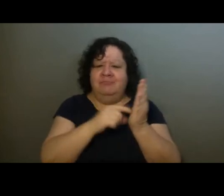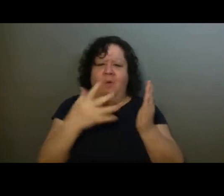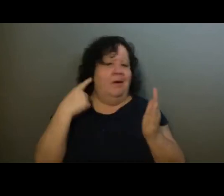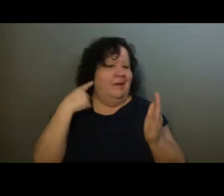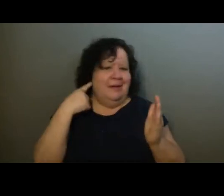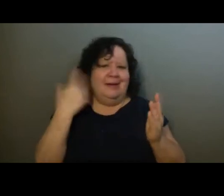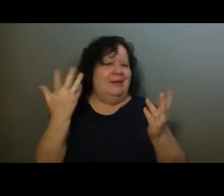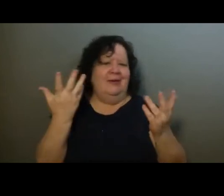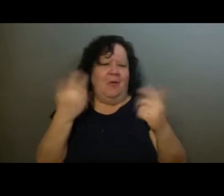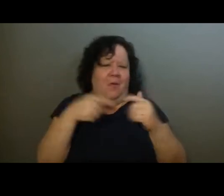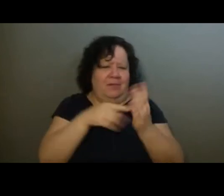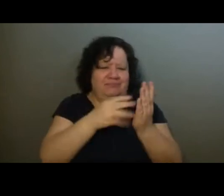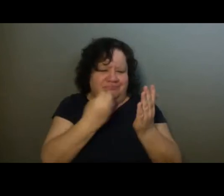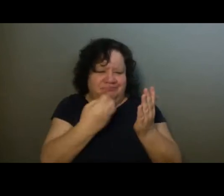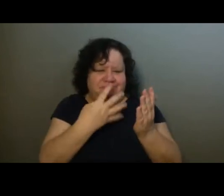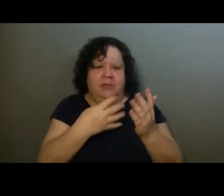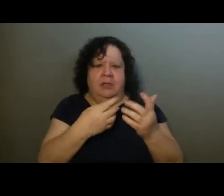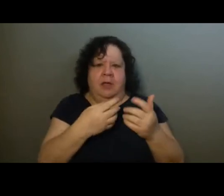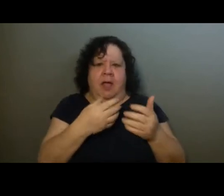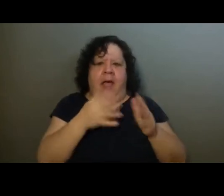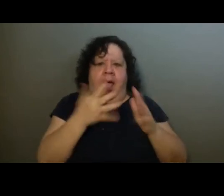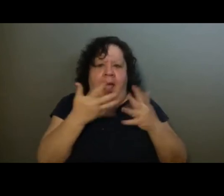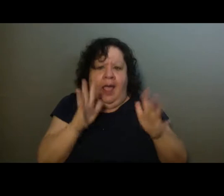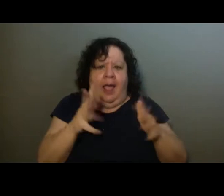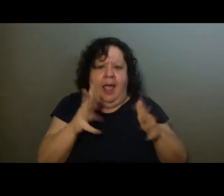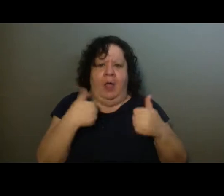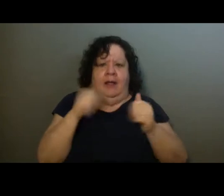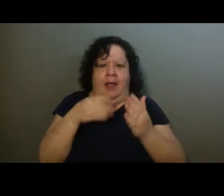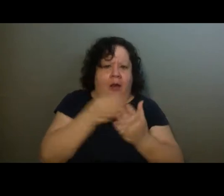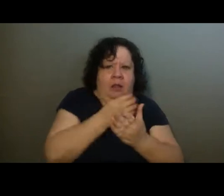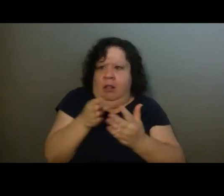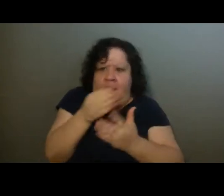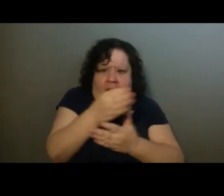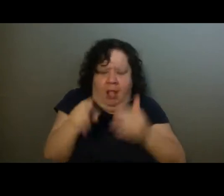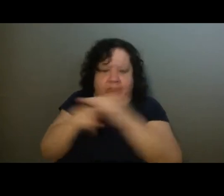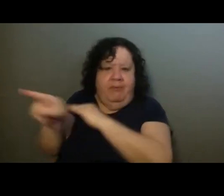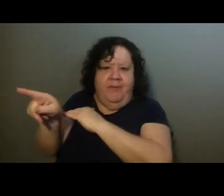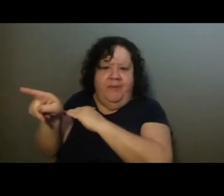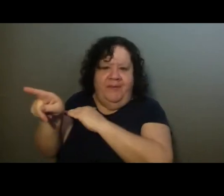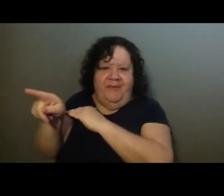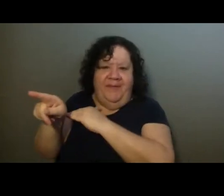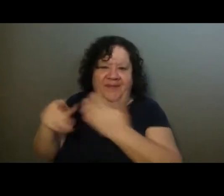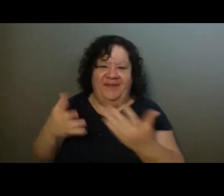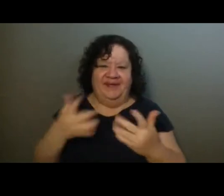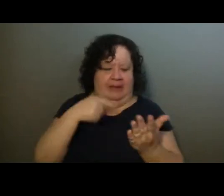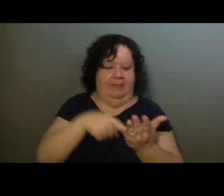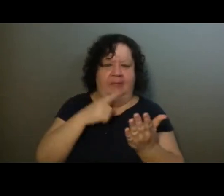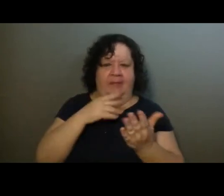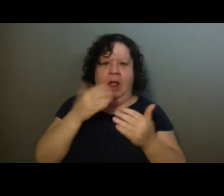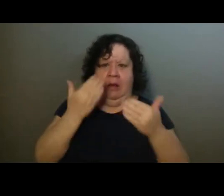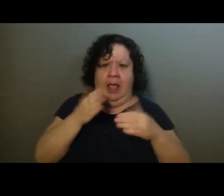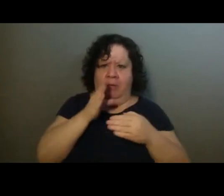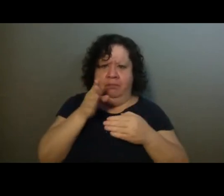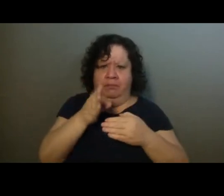every individual through their tracking system. They are aware about the personas, their disabilities. So the right kind of messages, right kind